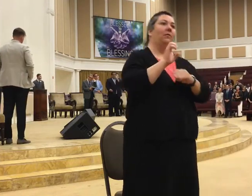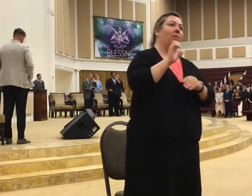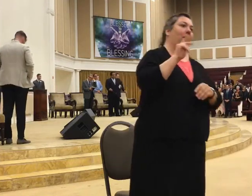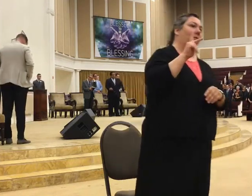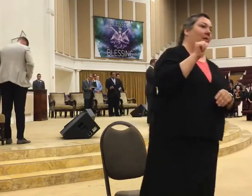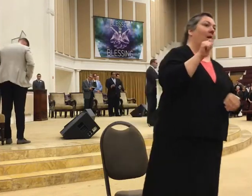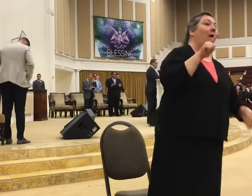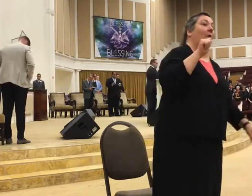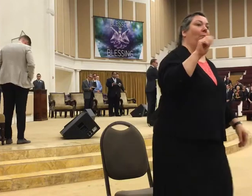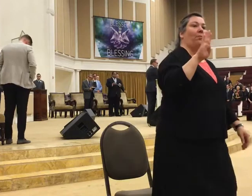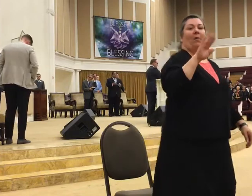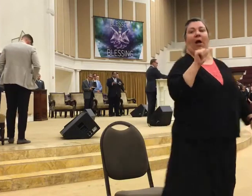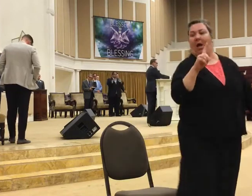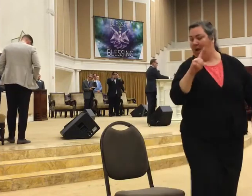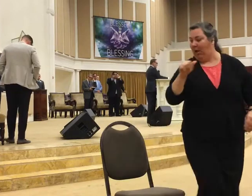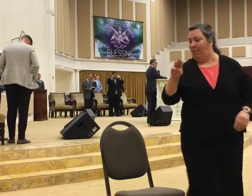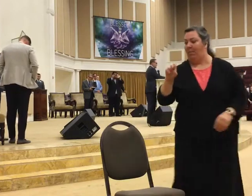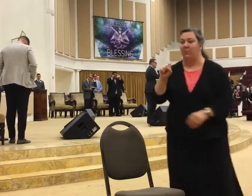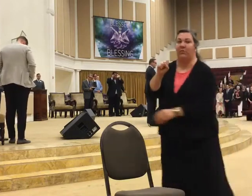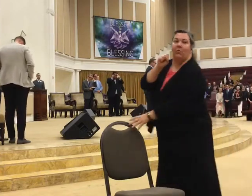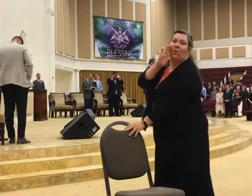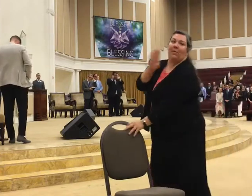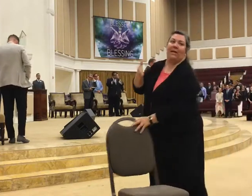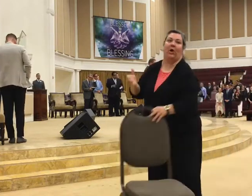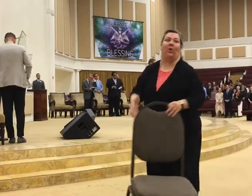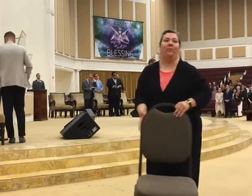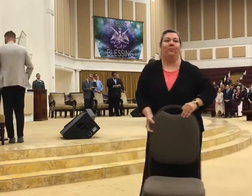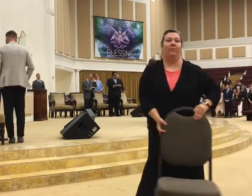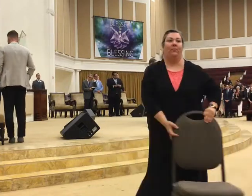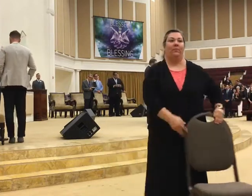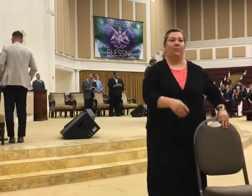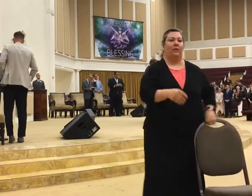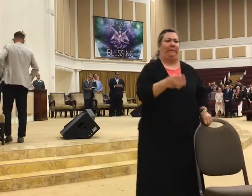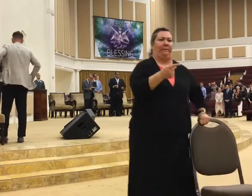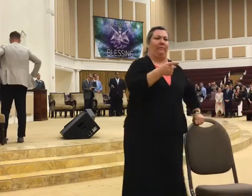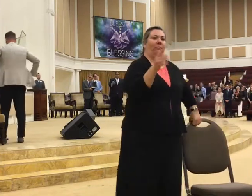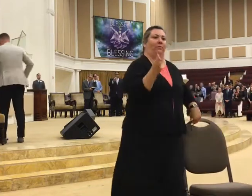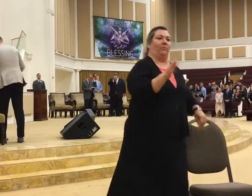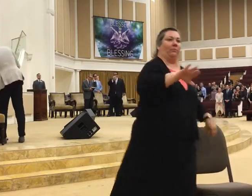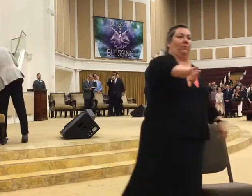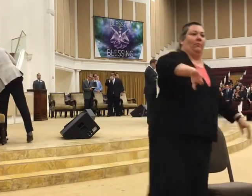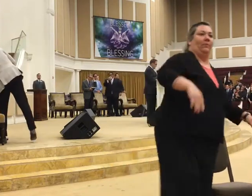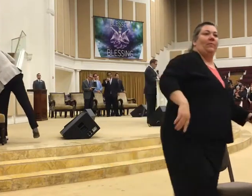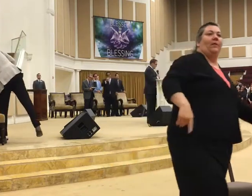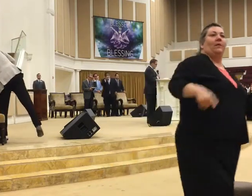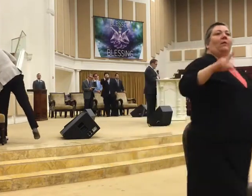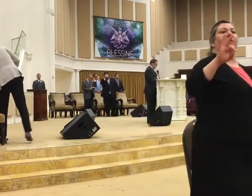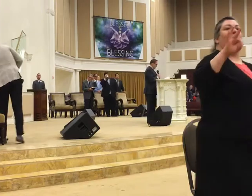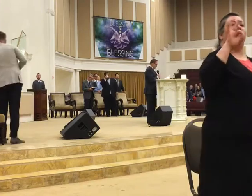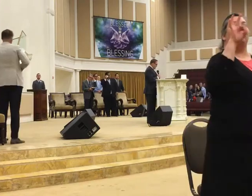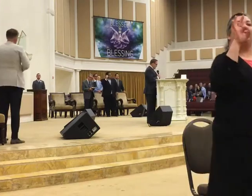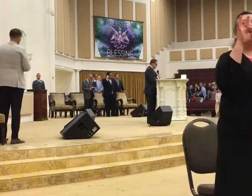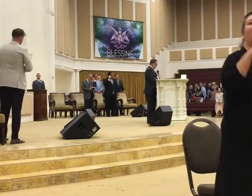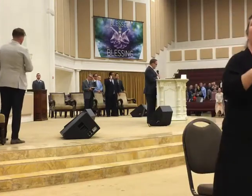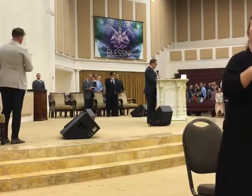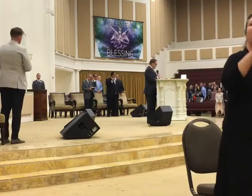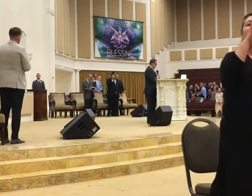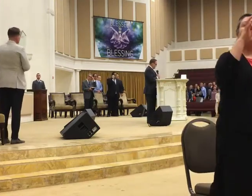Adams, Pastor Adams, will be with us, and he is preaching a very special message